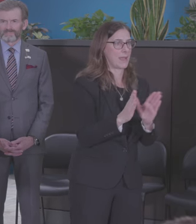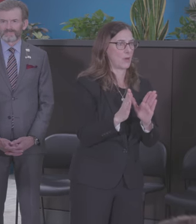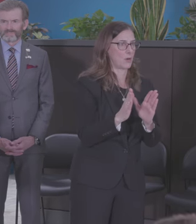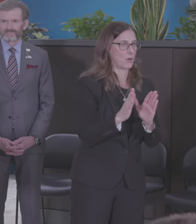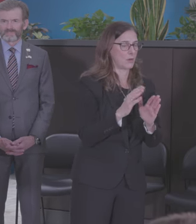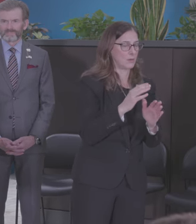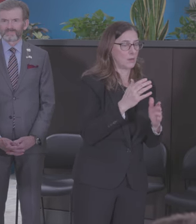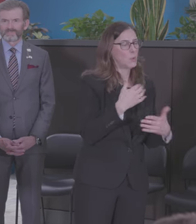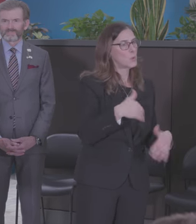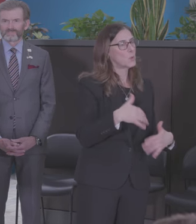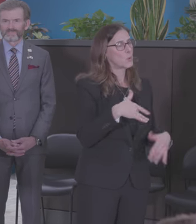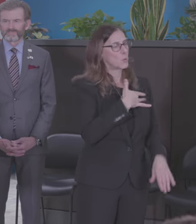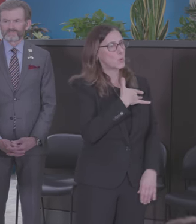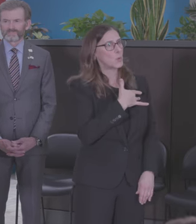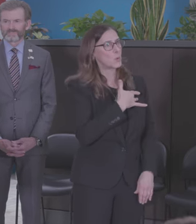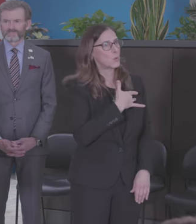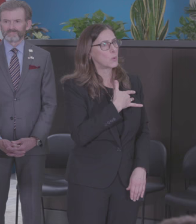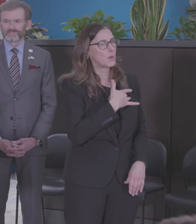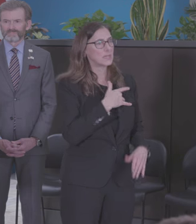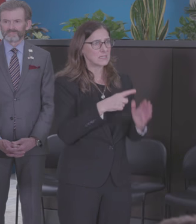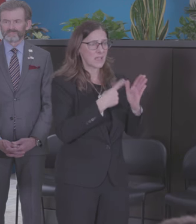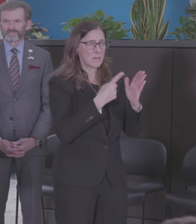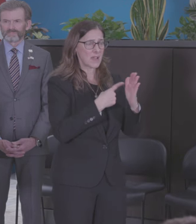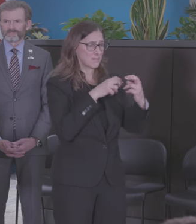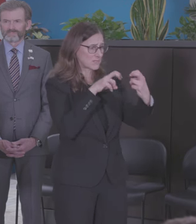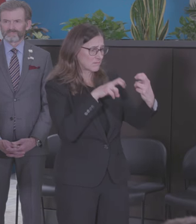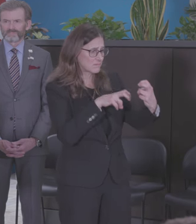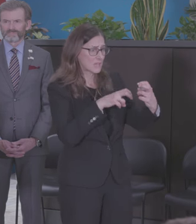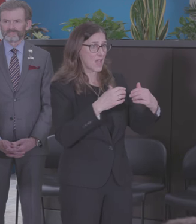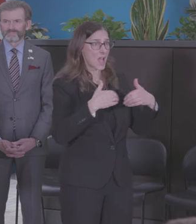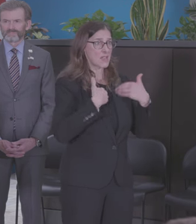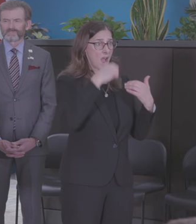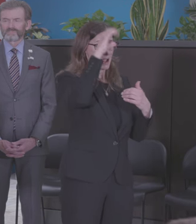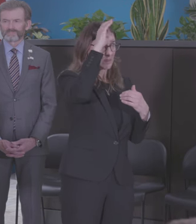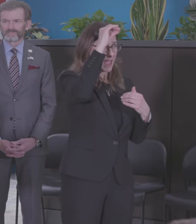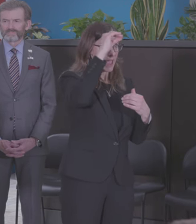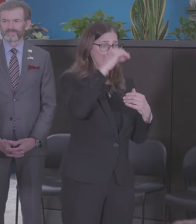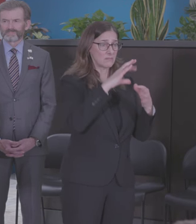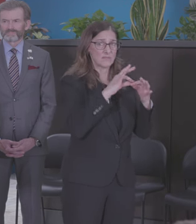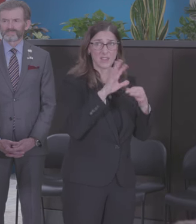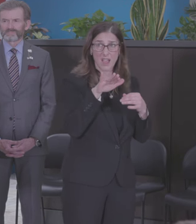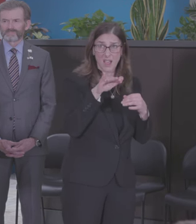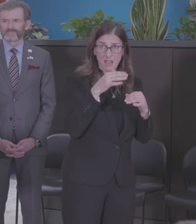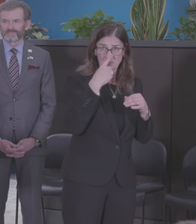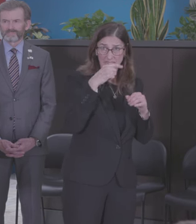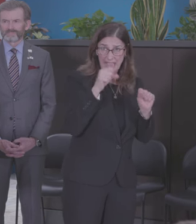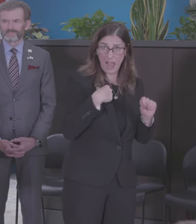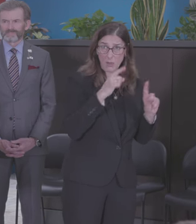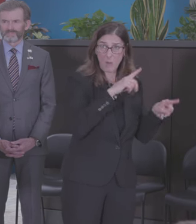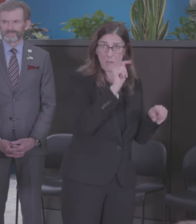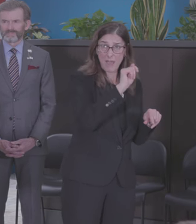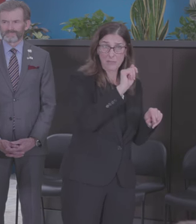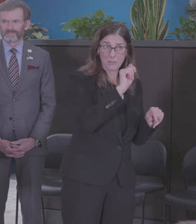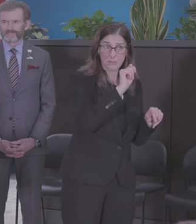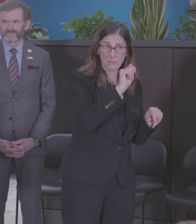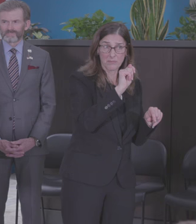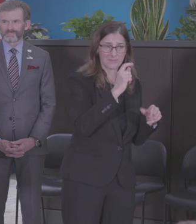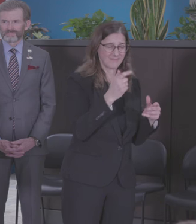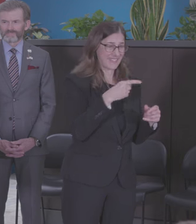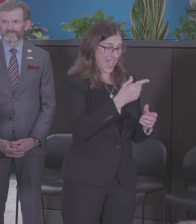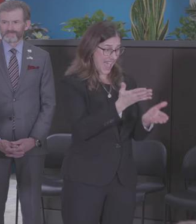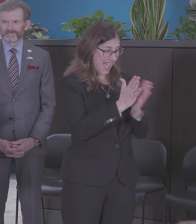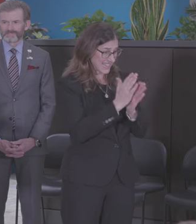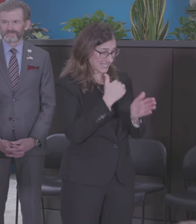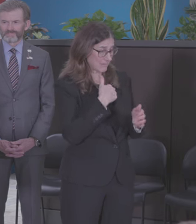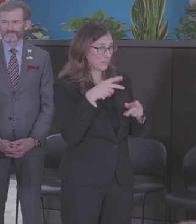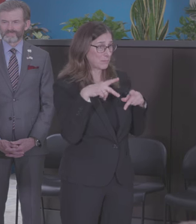man that you're about to sit down with says, "Ma'am, can I go to the bathroom?" And you think, he literally just asked permission to